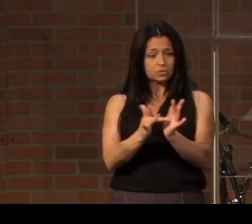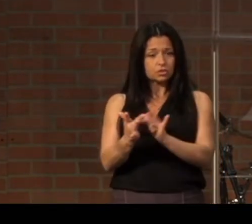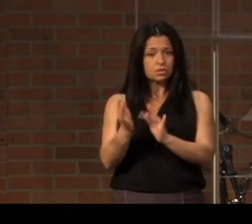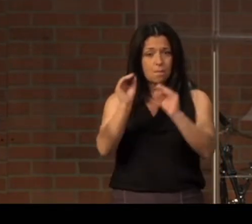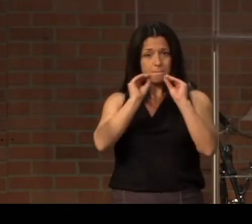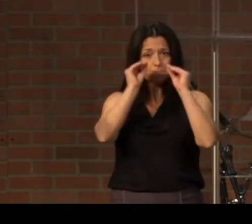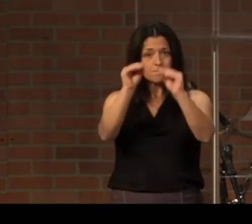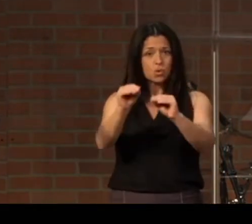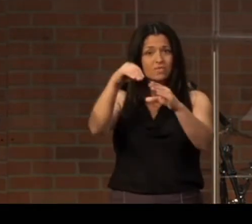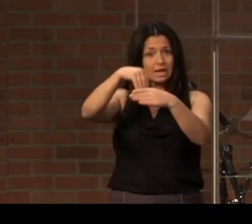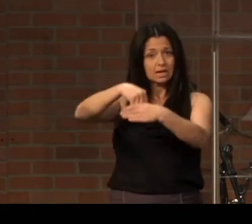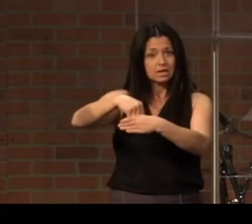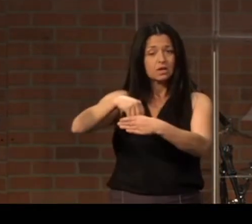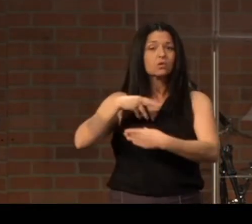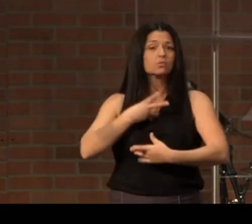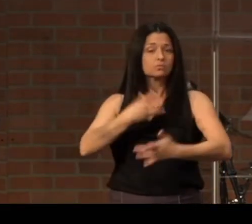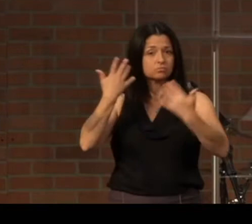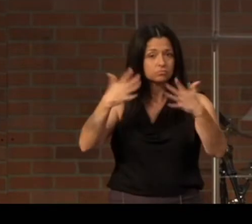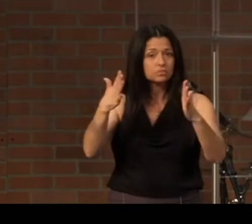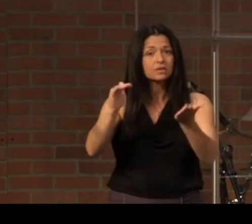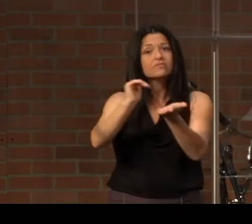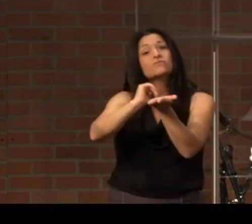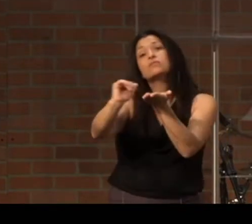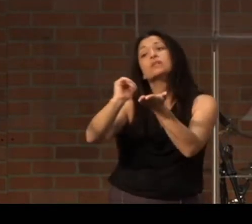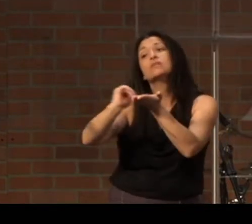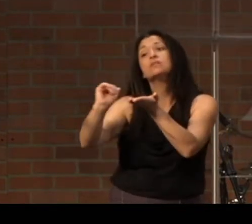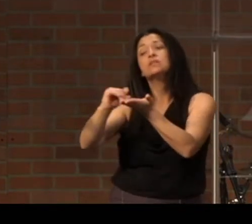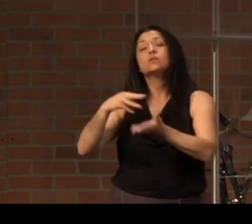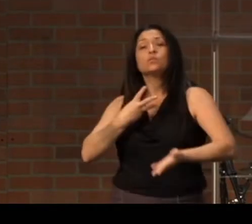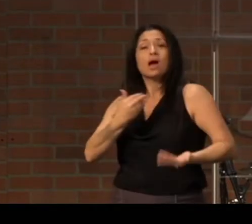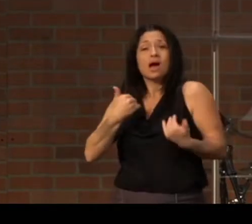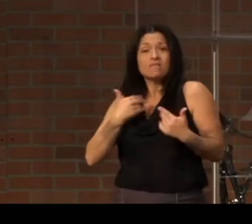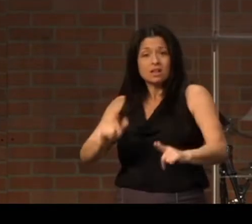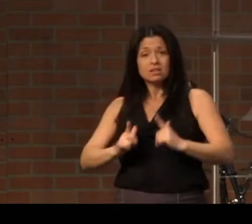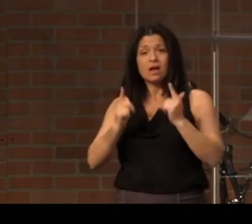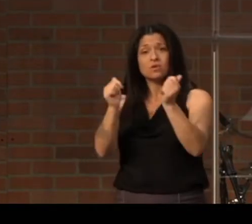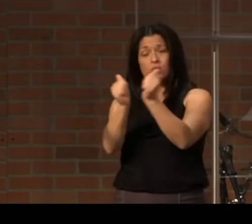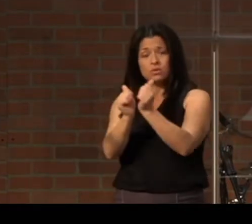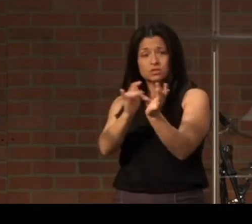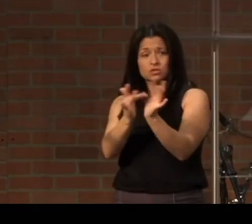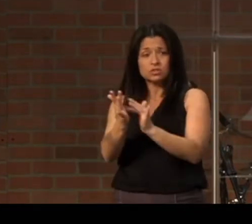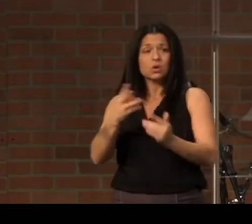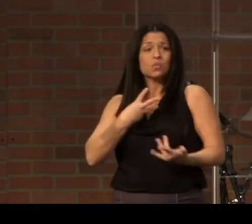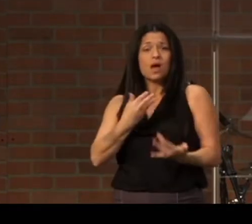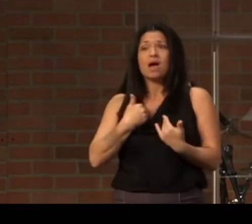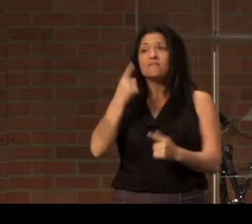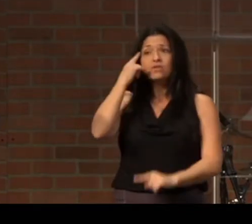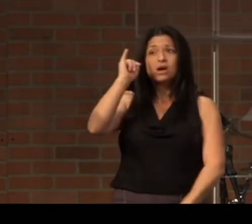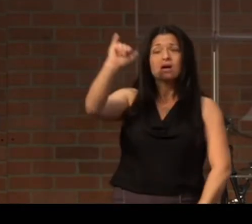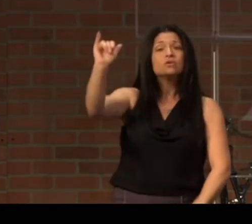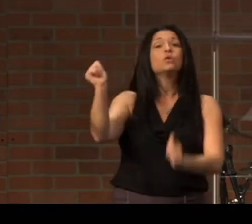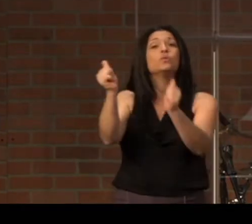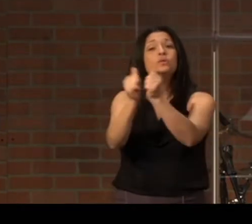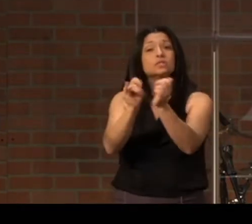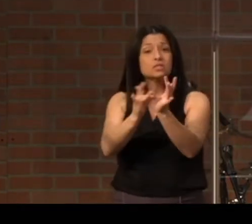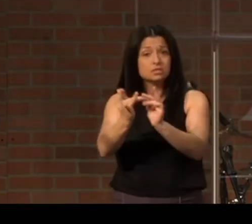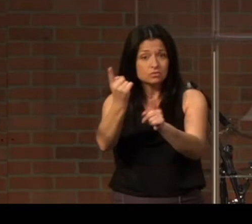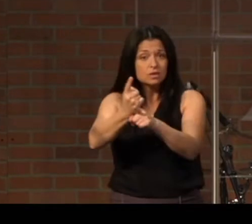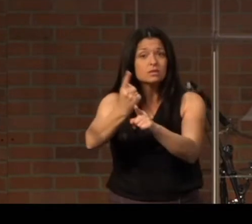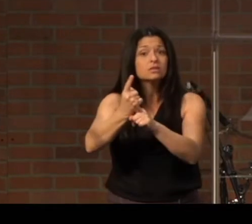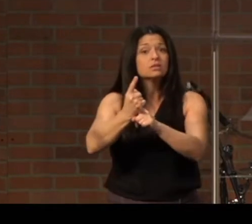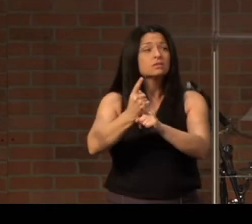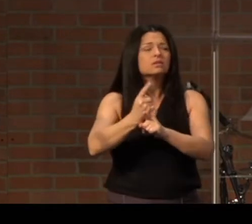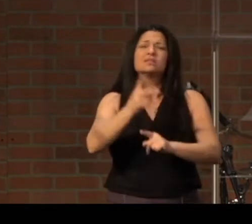in. We're forgiven. We get to do life with Jesus. We get to do eternity with Jesus, right?